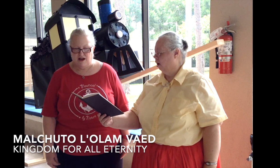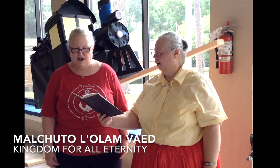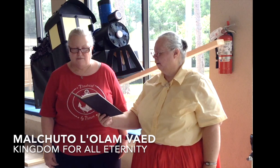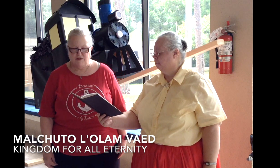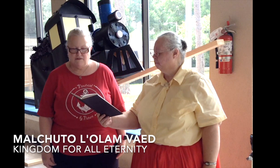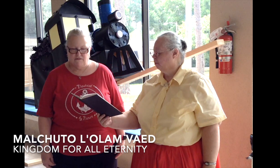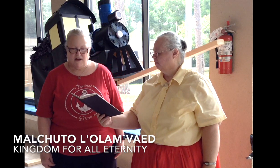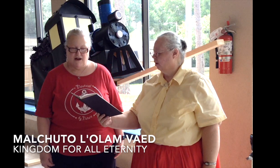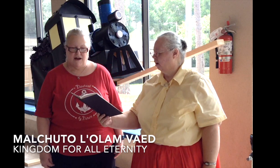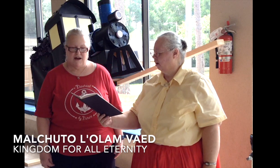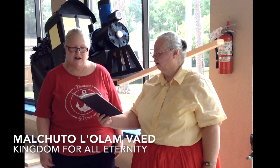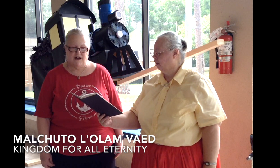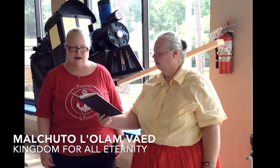Leolam